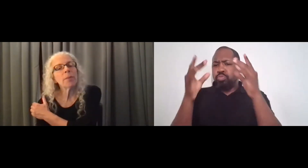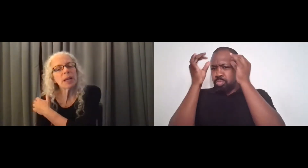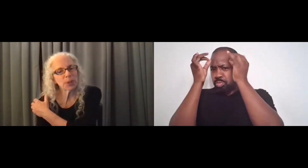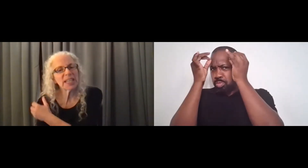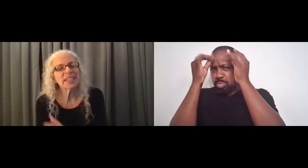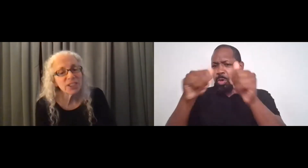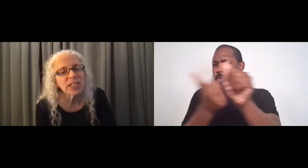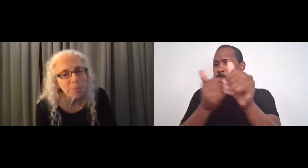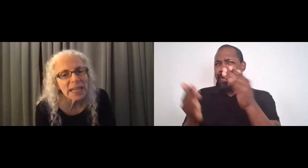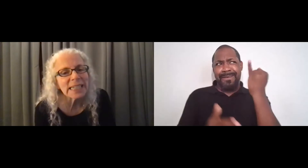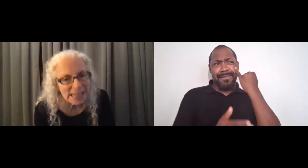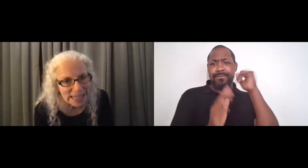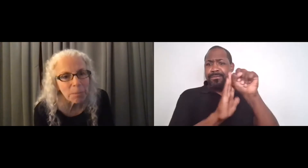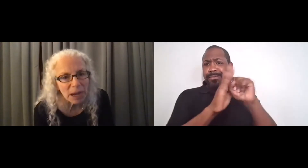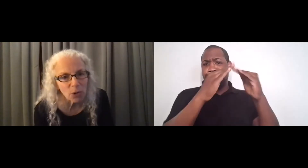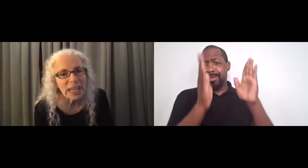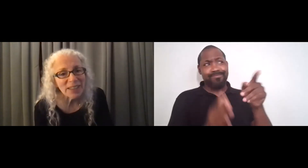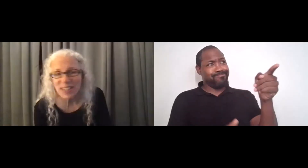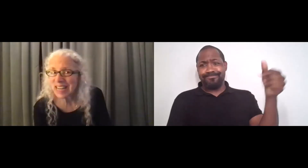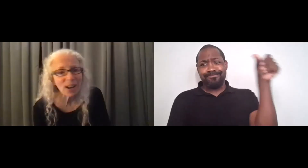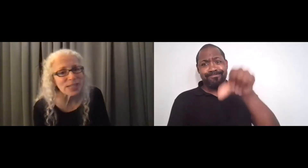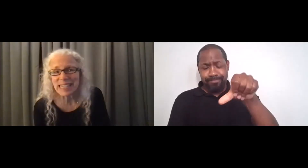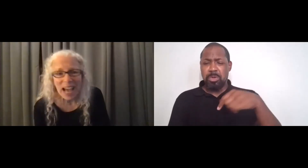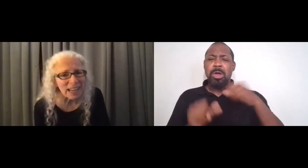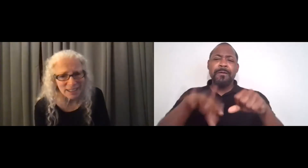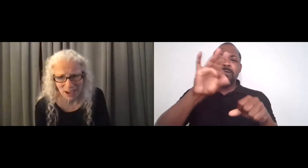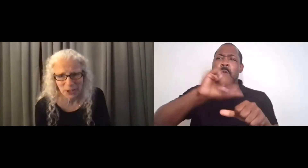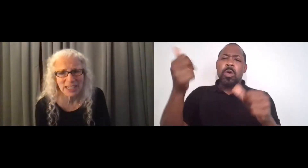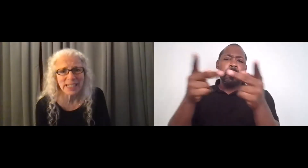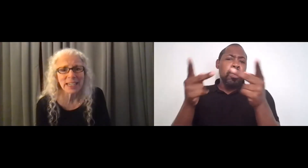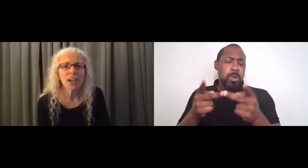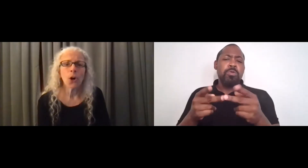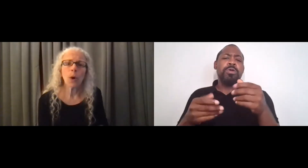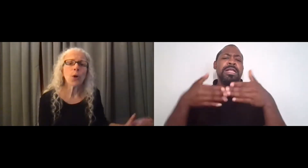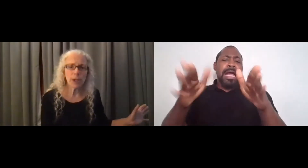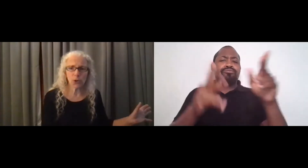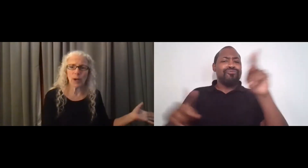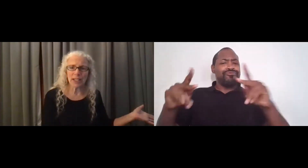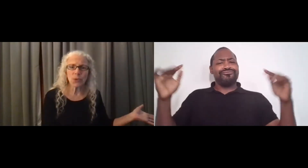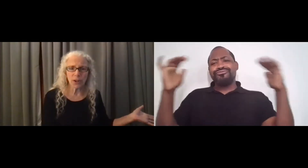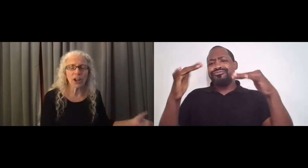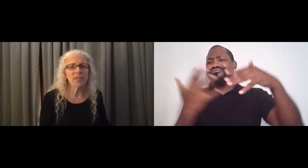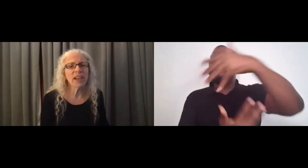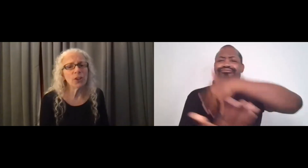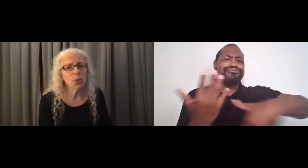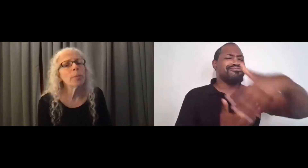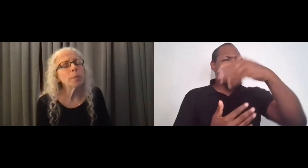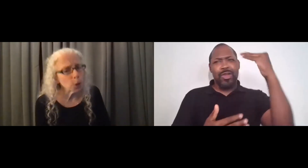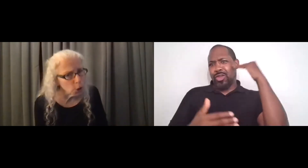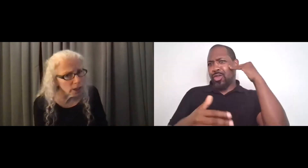up with contingency plans to think about if the State House is not allowing us in, what could we do elsewhere in another venue where people could